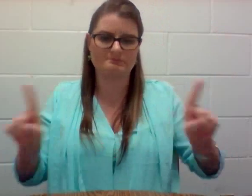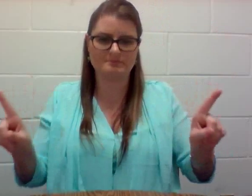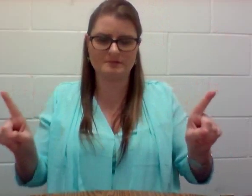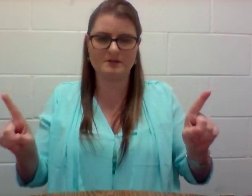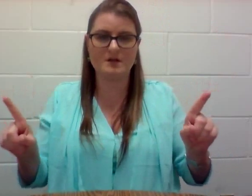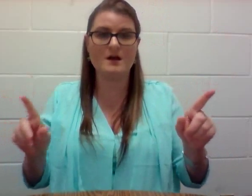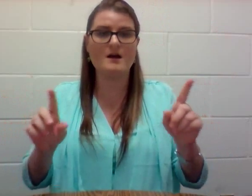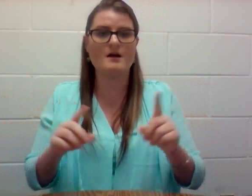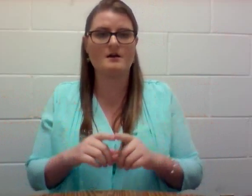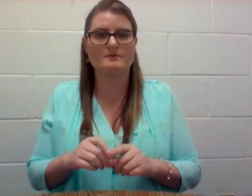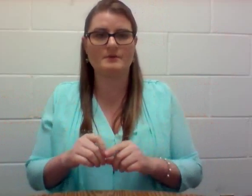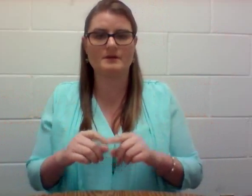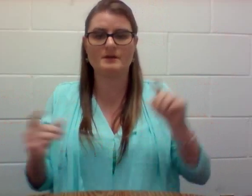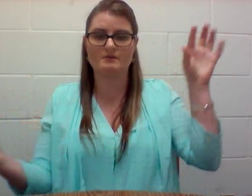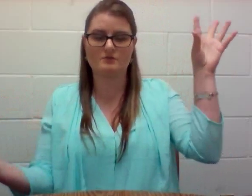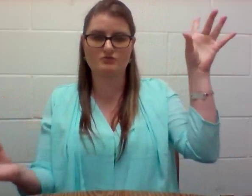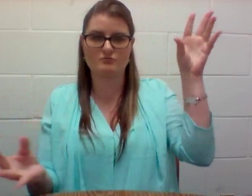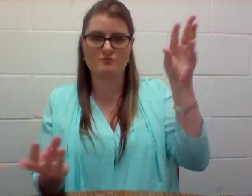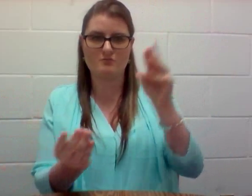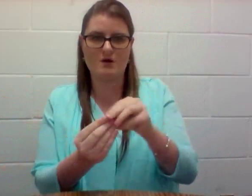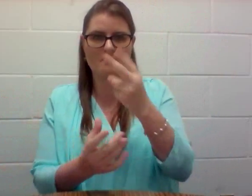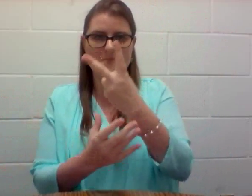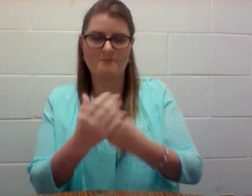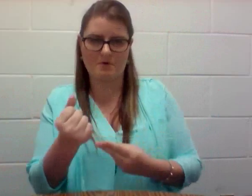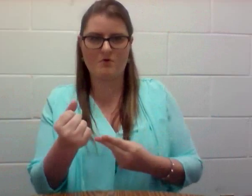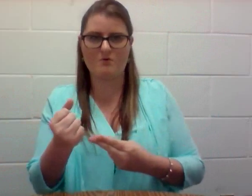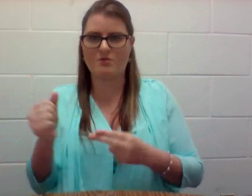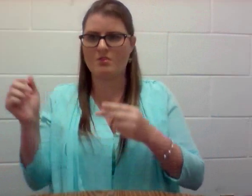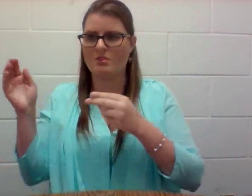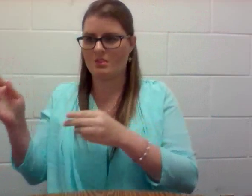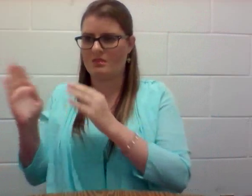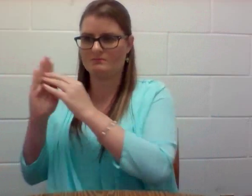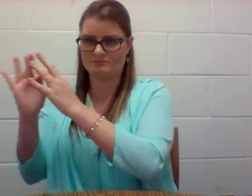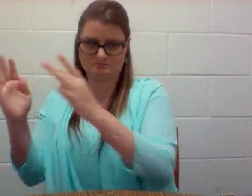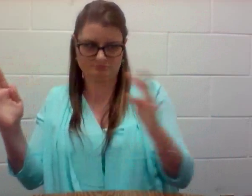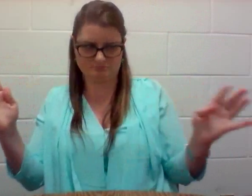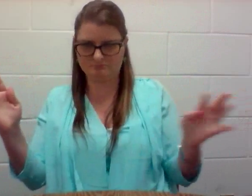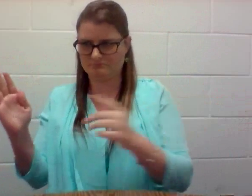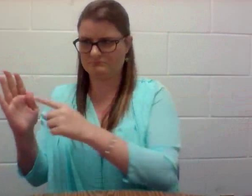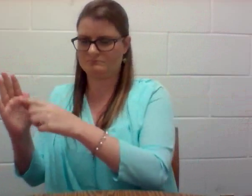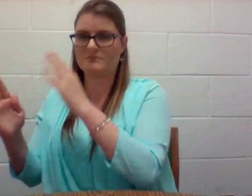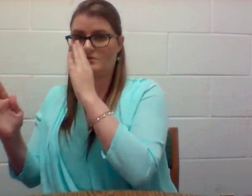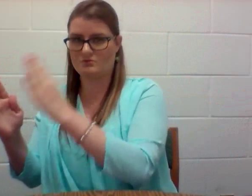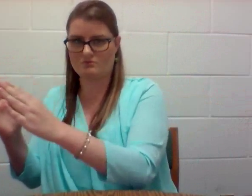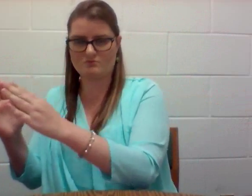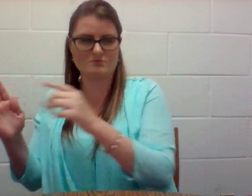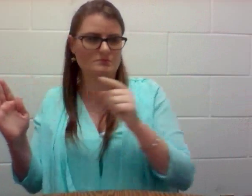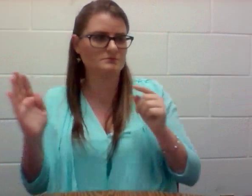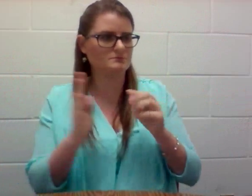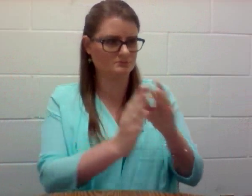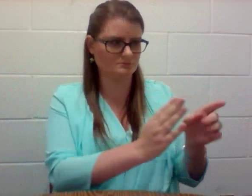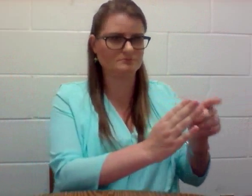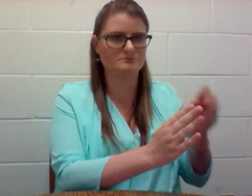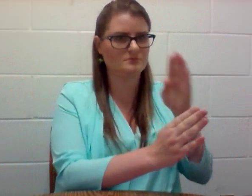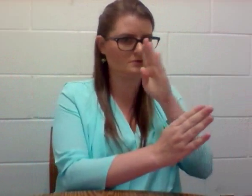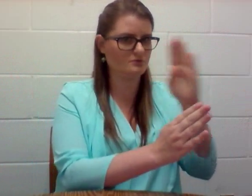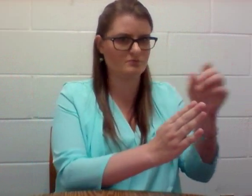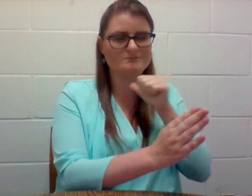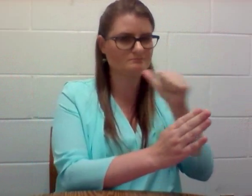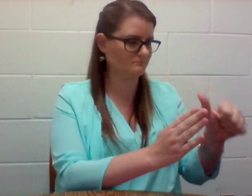mentioned, I would say it like this. If a woman's job involves a good deal of directives toward men, they'll need, in